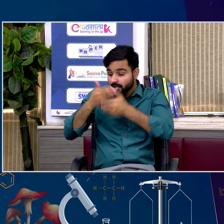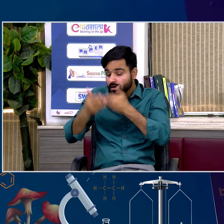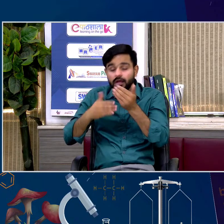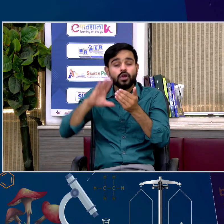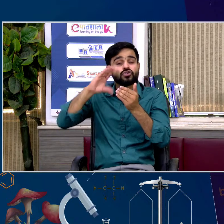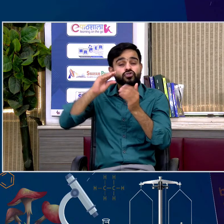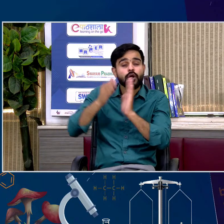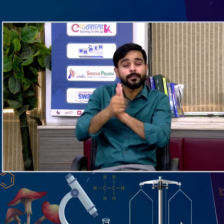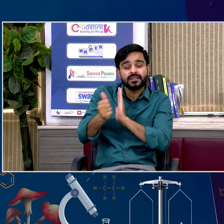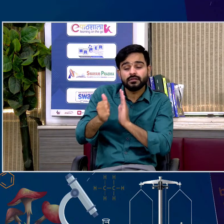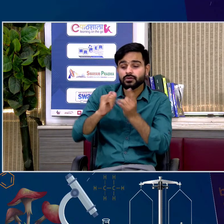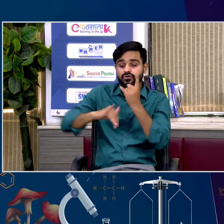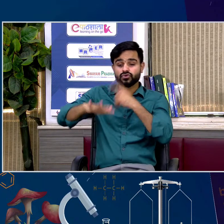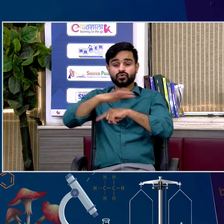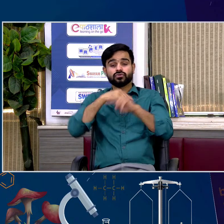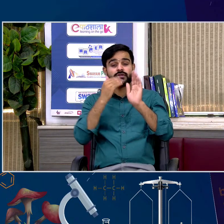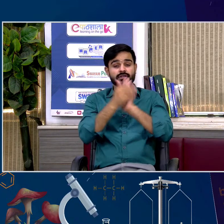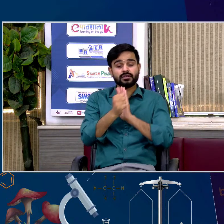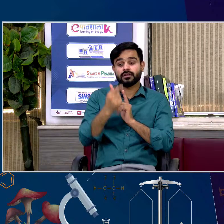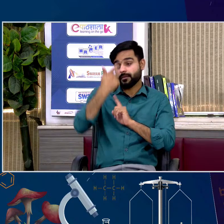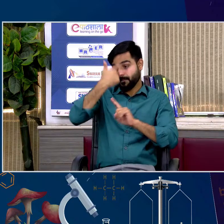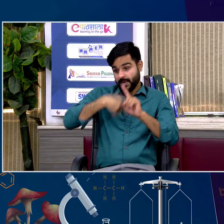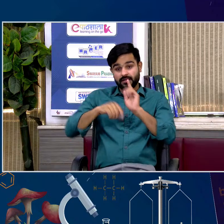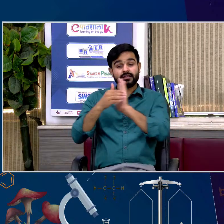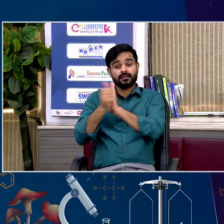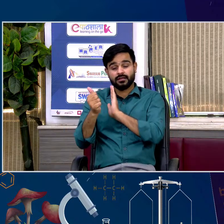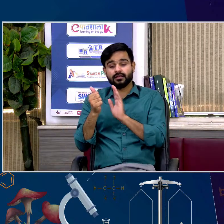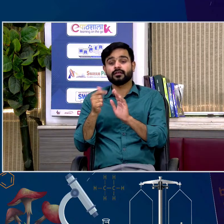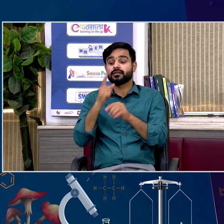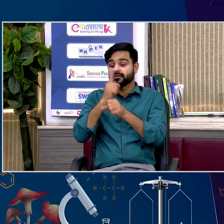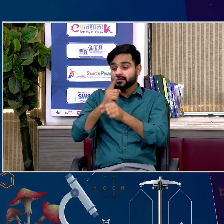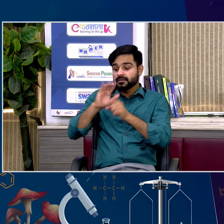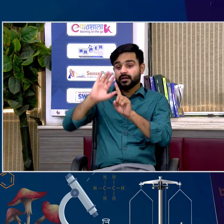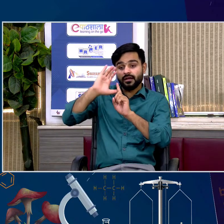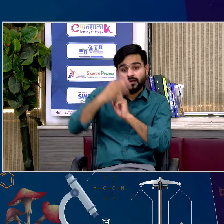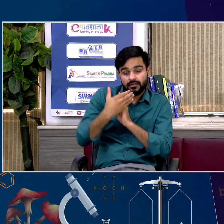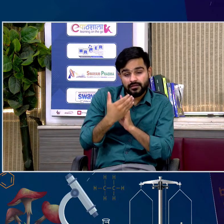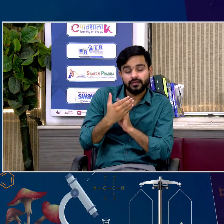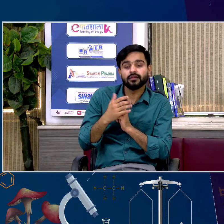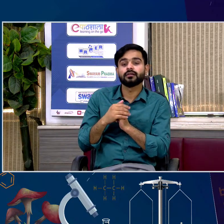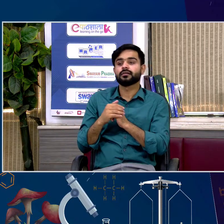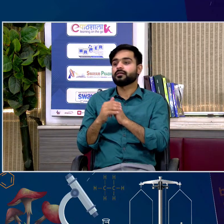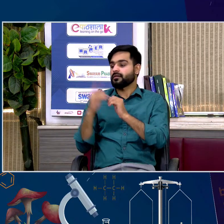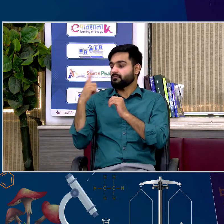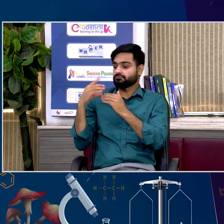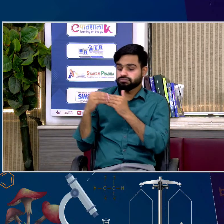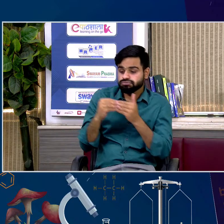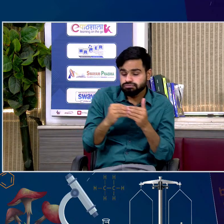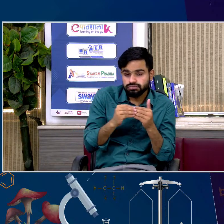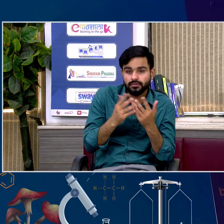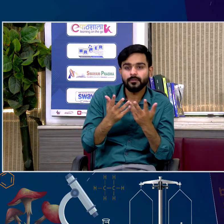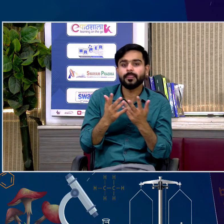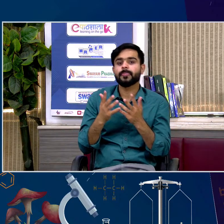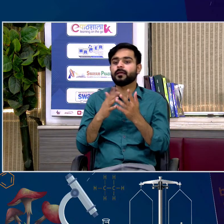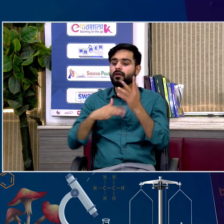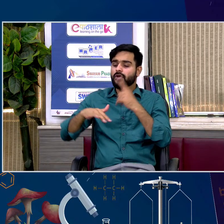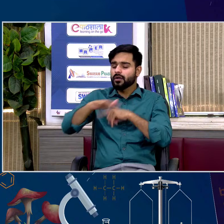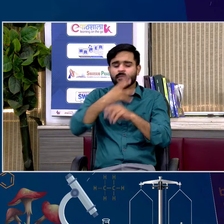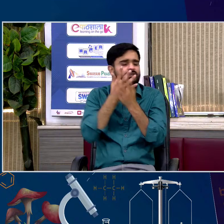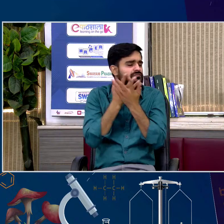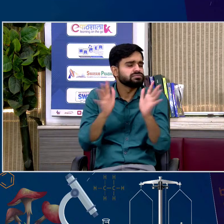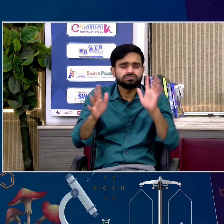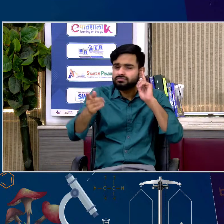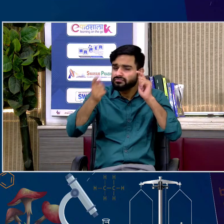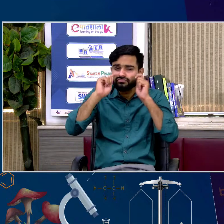skills, social skills, interpersonal skills, teaching about culture, teaching about beliefs, teaching about values. So the role of the